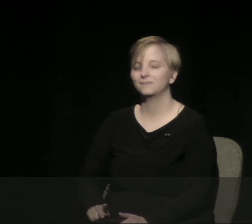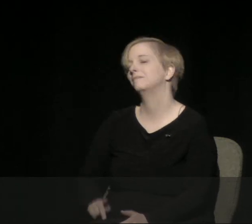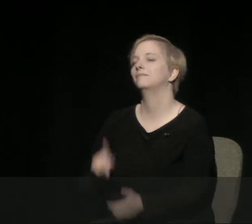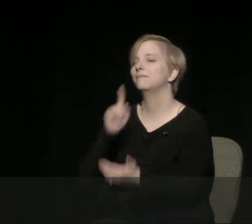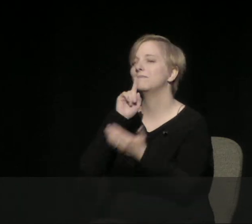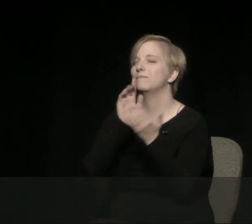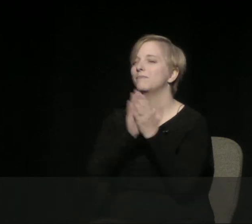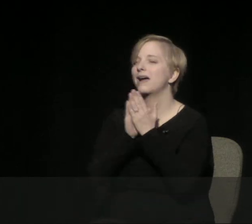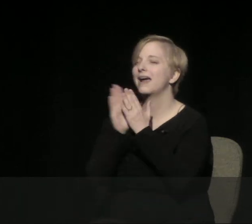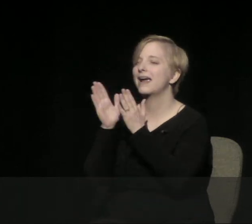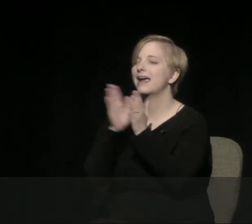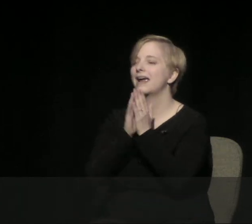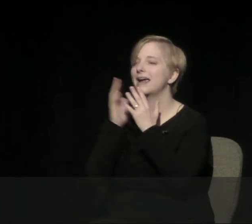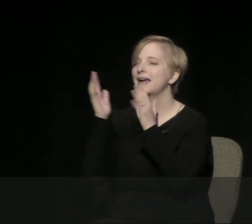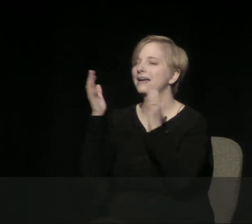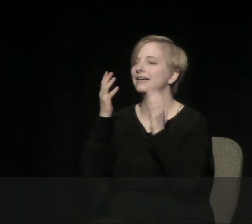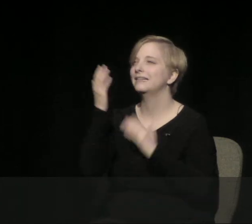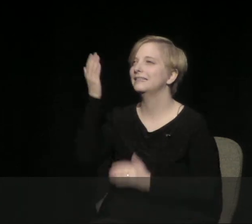somebody praise